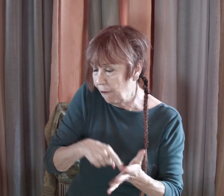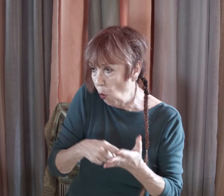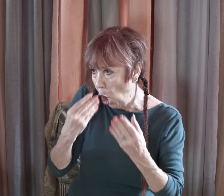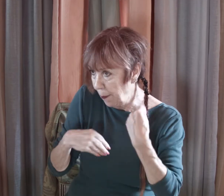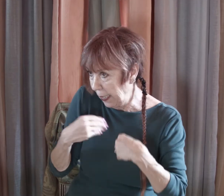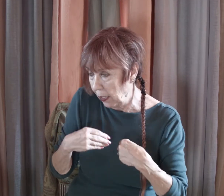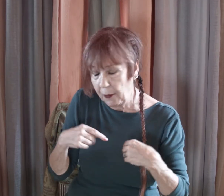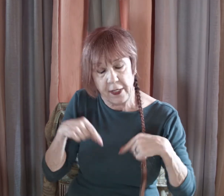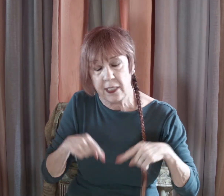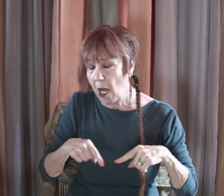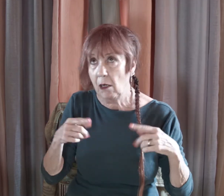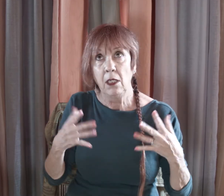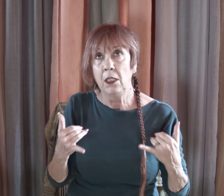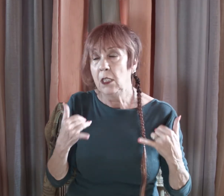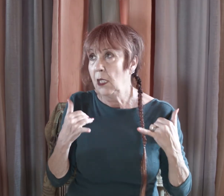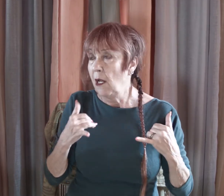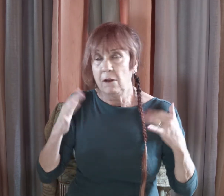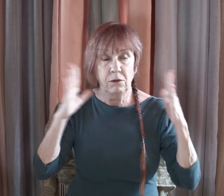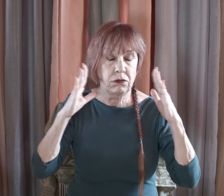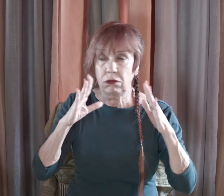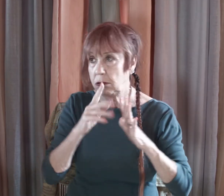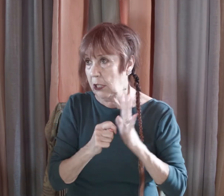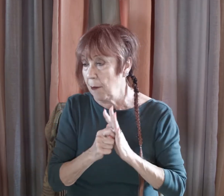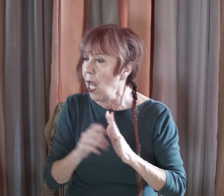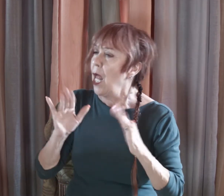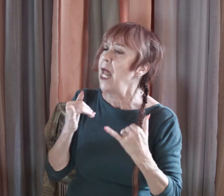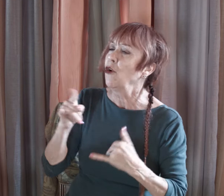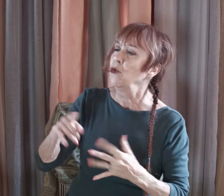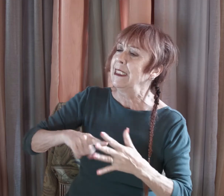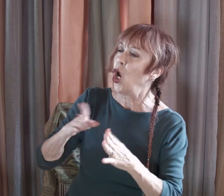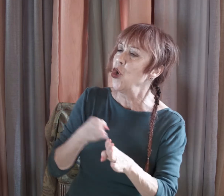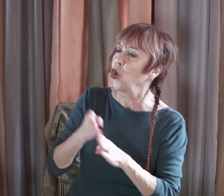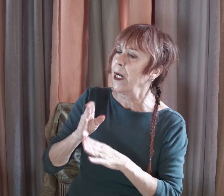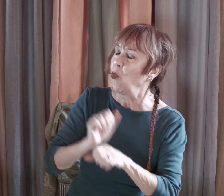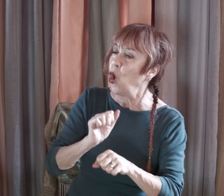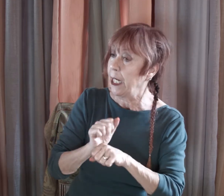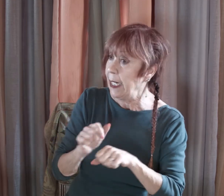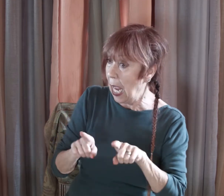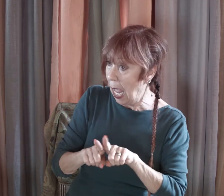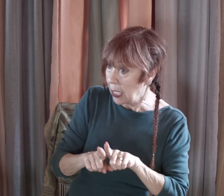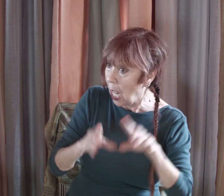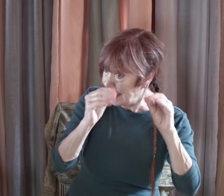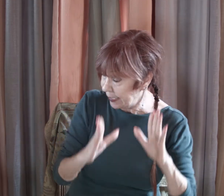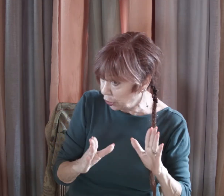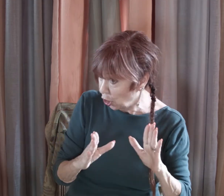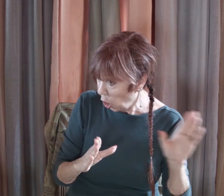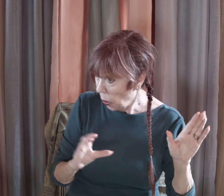can't afford a meal in these very, very, very troubling times. Now, you began your career working as a teacher in